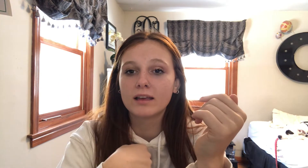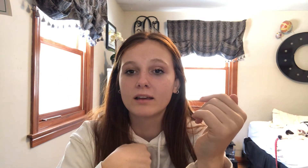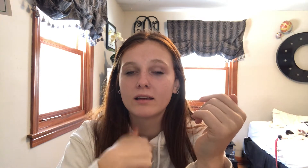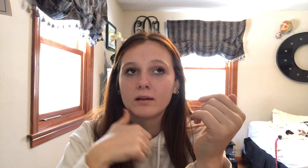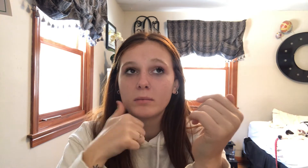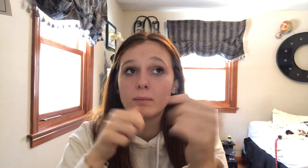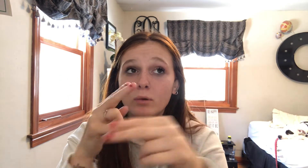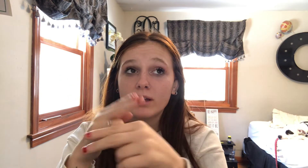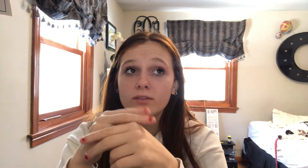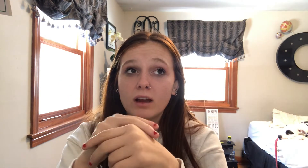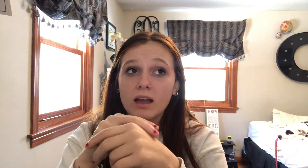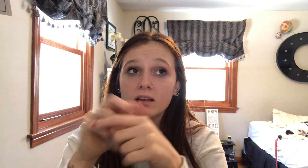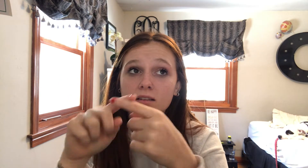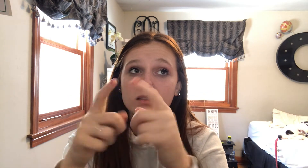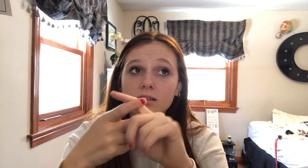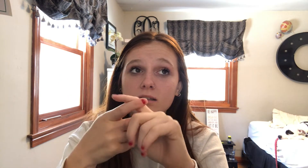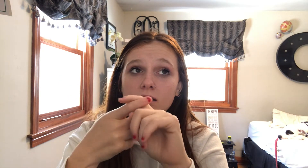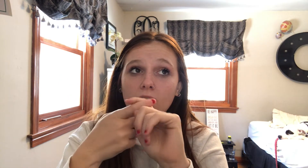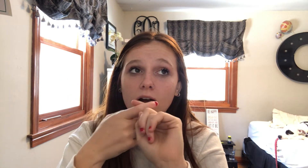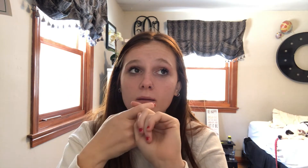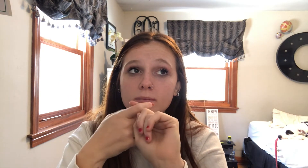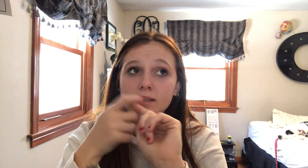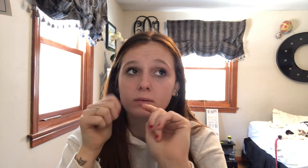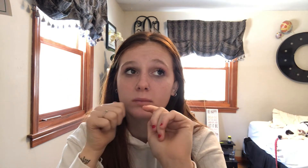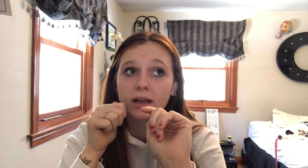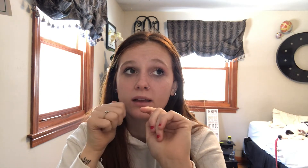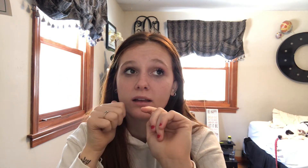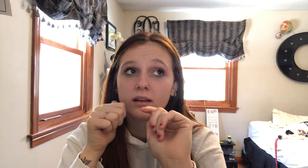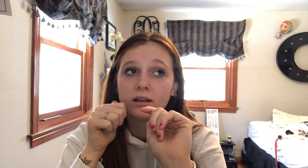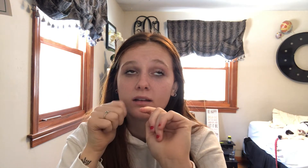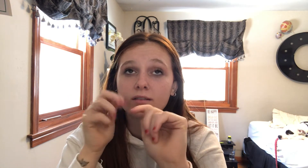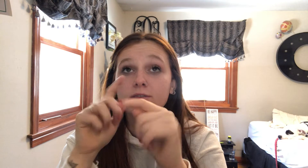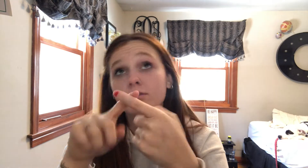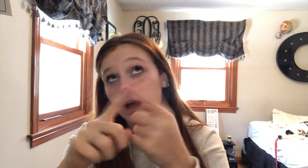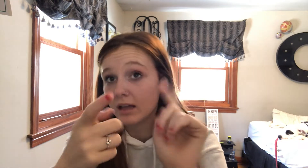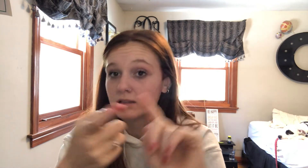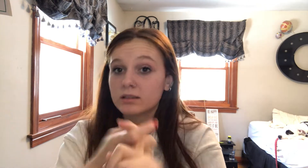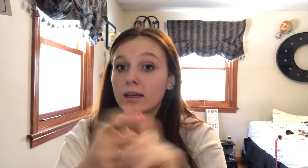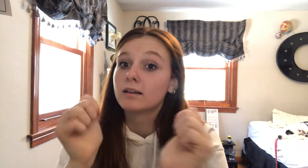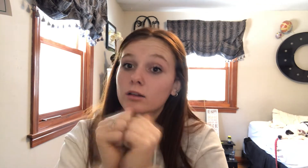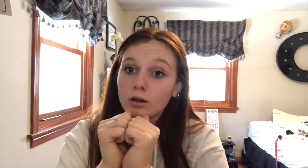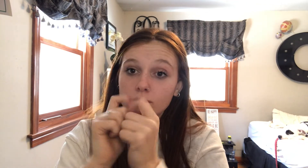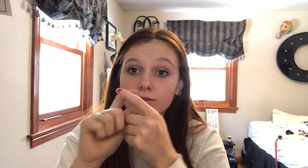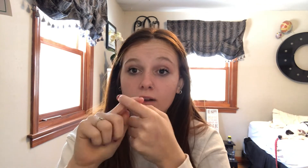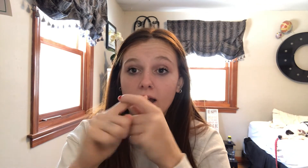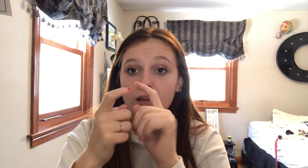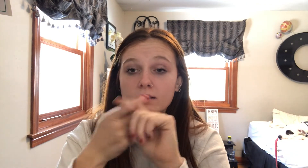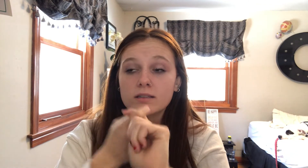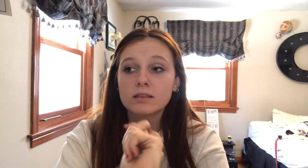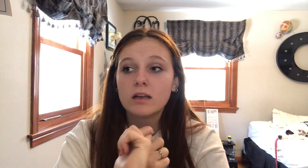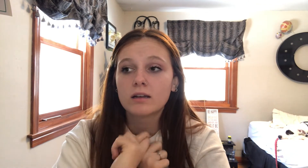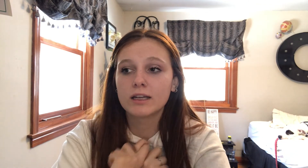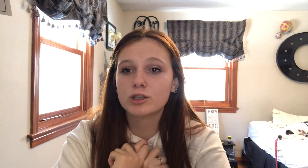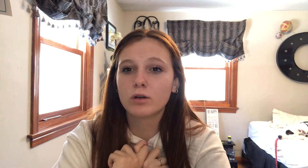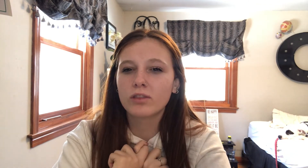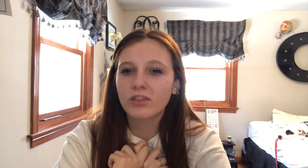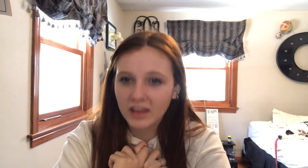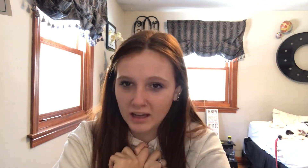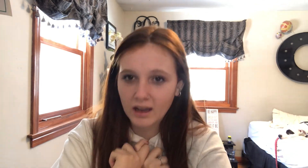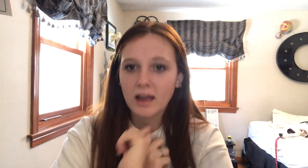my boyfriend, um, some of my friends, like close friends. I don't think I